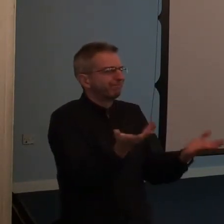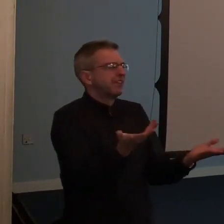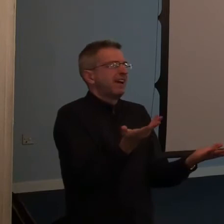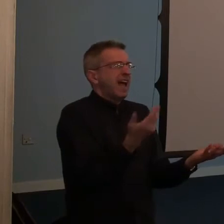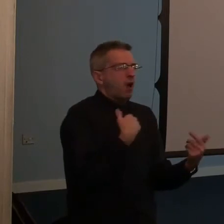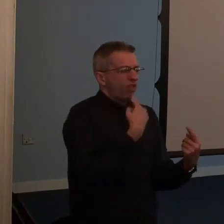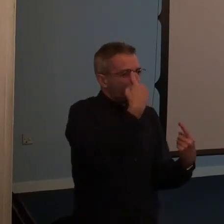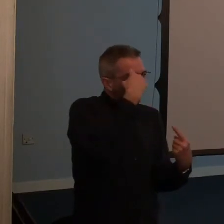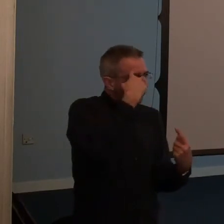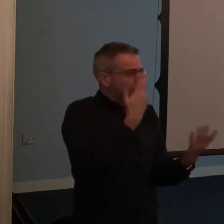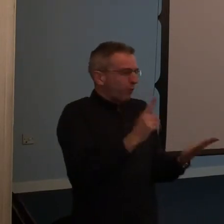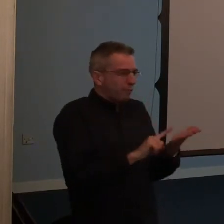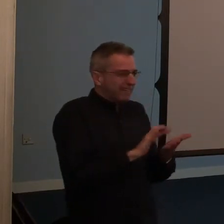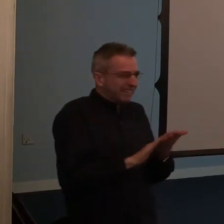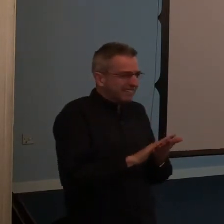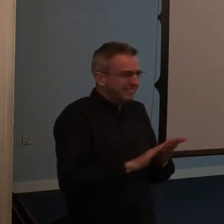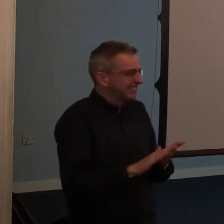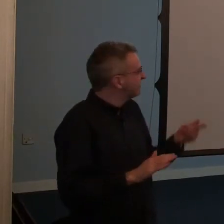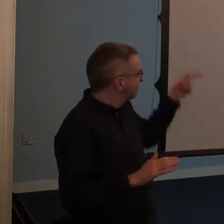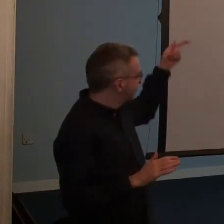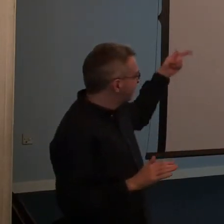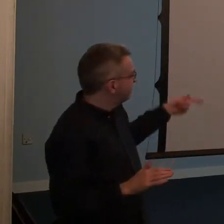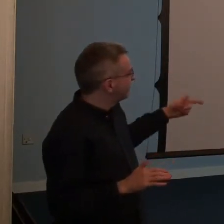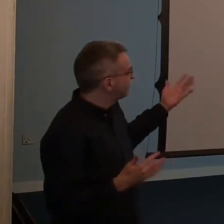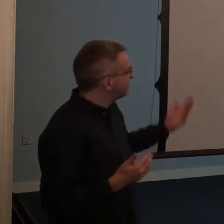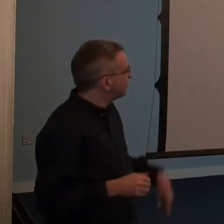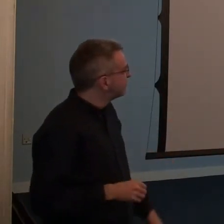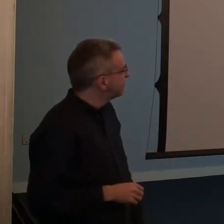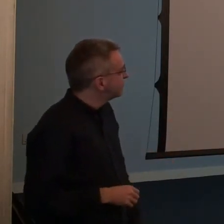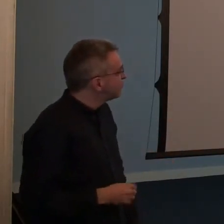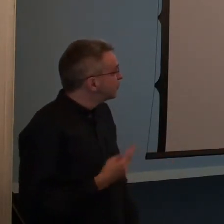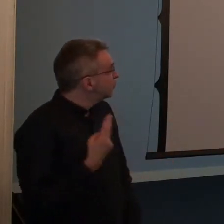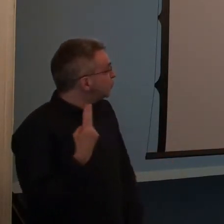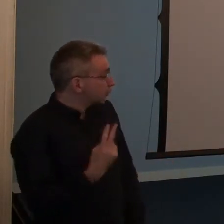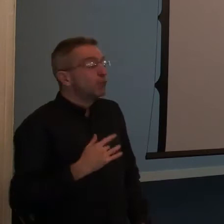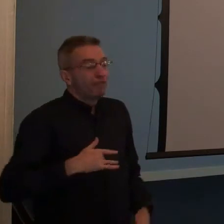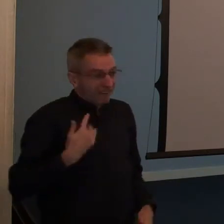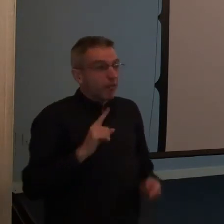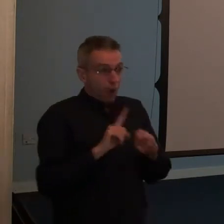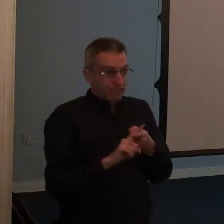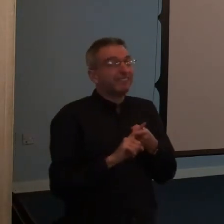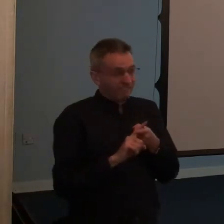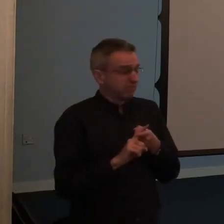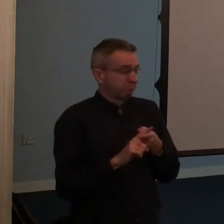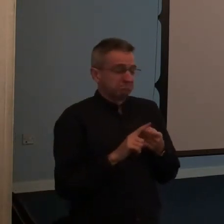Now, there were some people who had no change in their attitudes, and these were where they had marked themselves on the scale, both before and